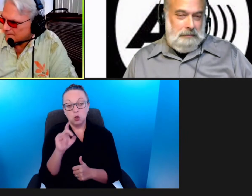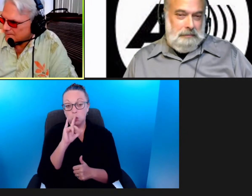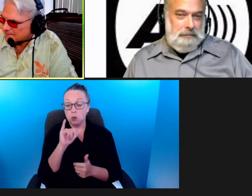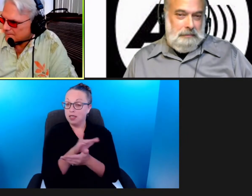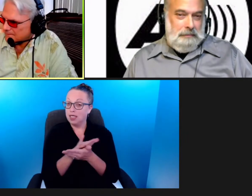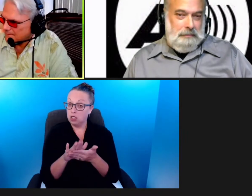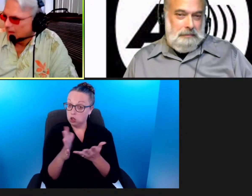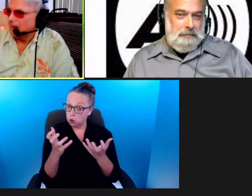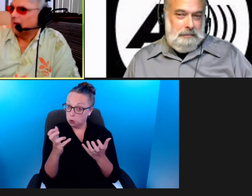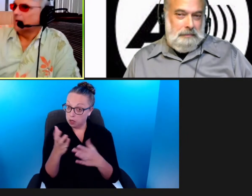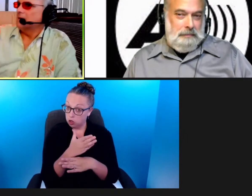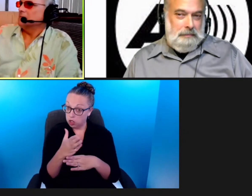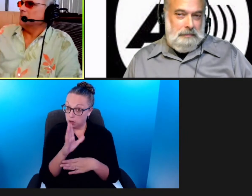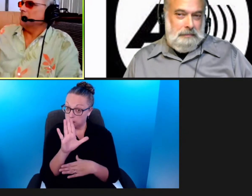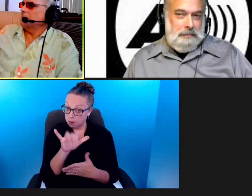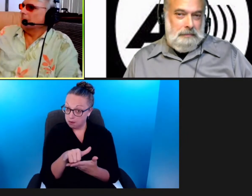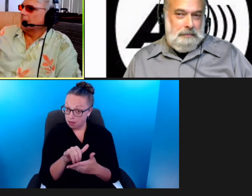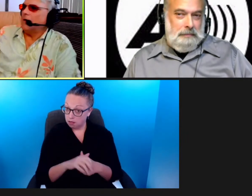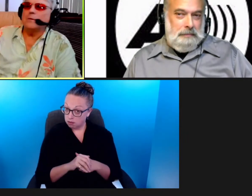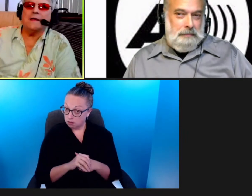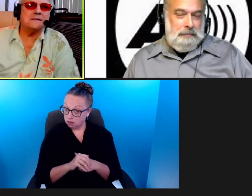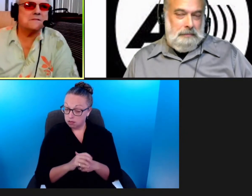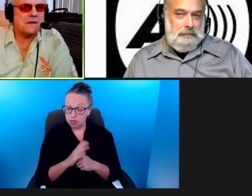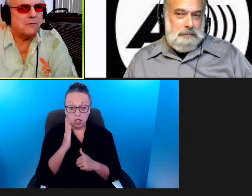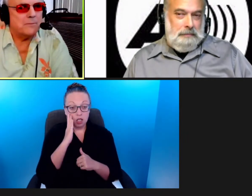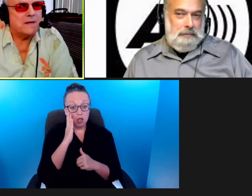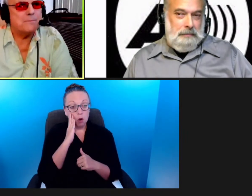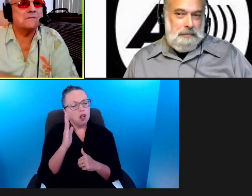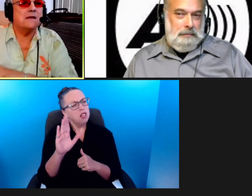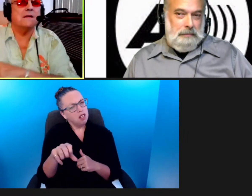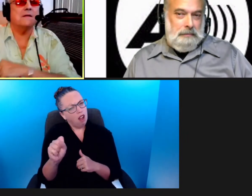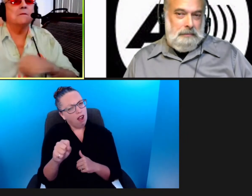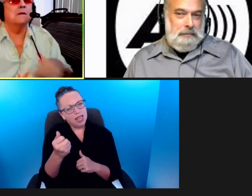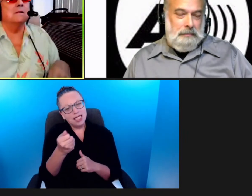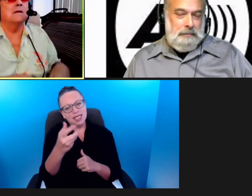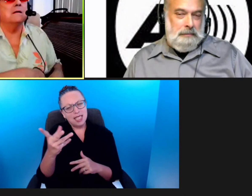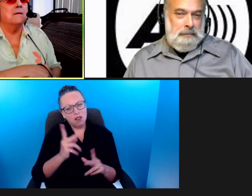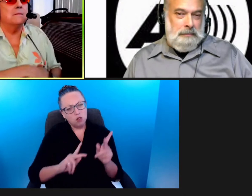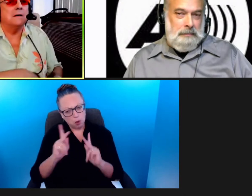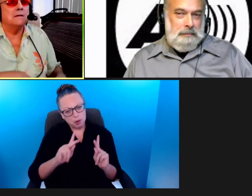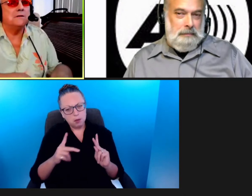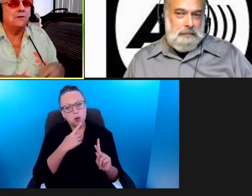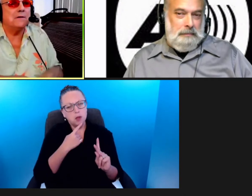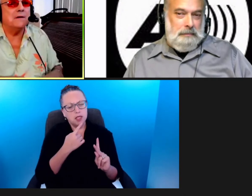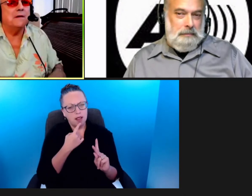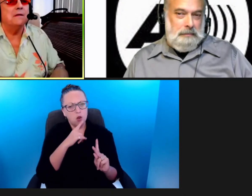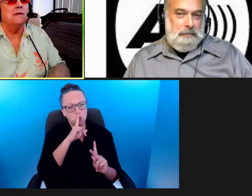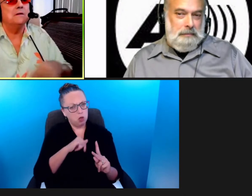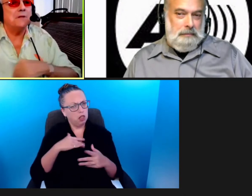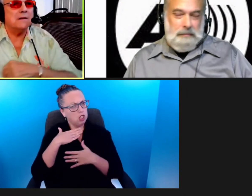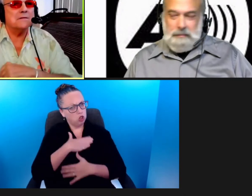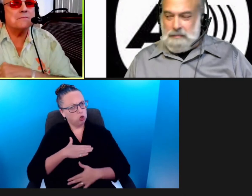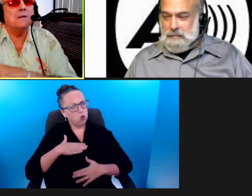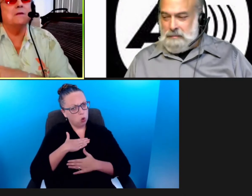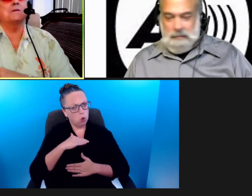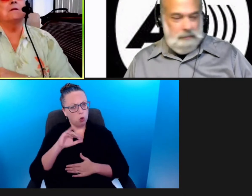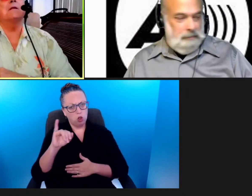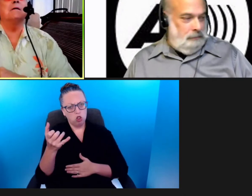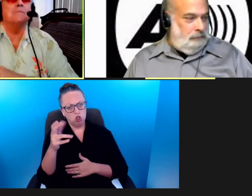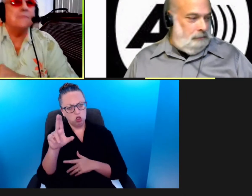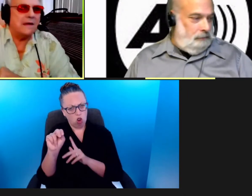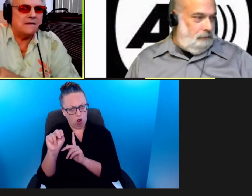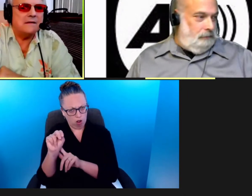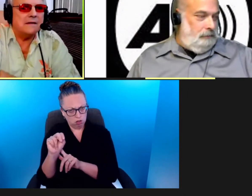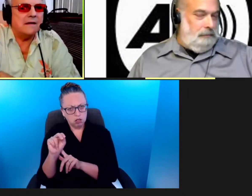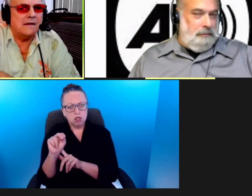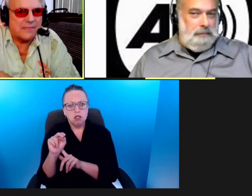share some of those? I know somebody said. Oh, we had several people say they really enjoyed Jonna's rendition